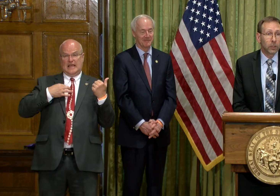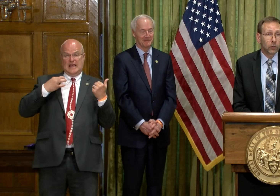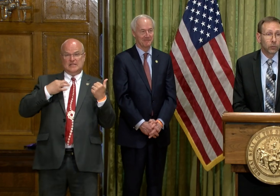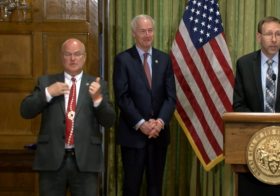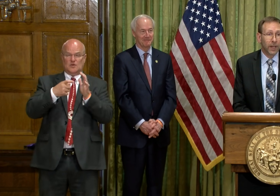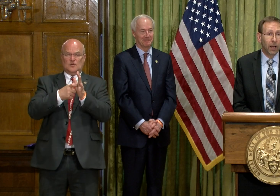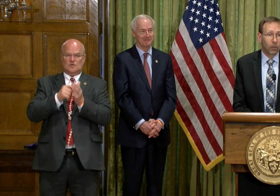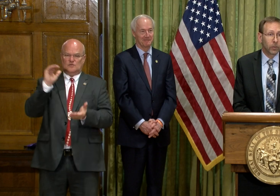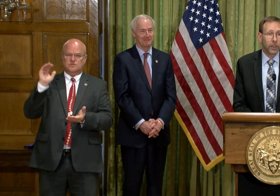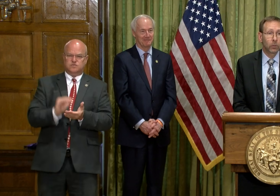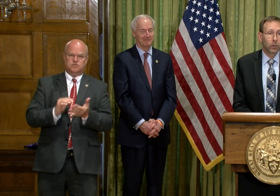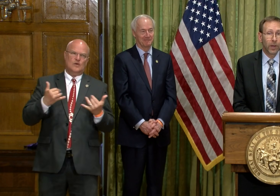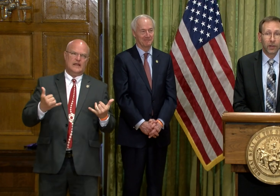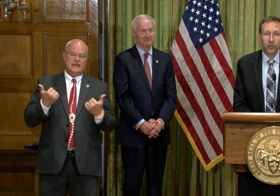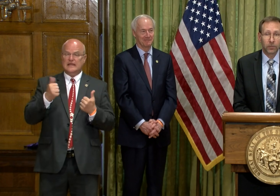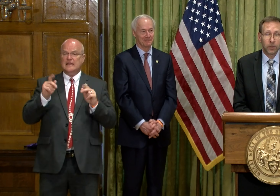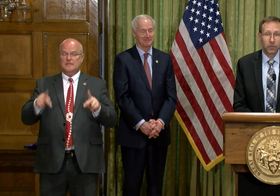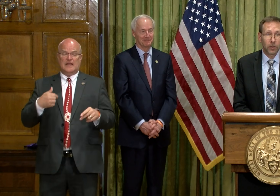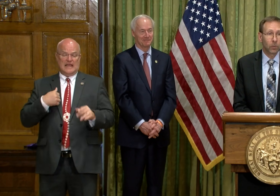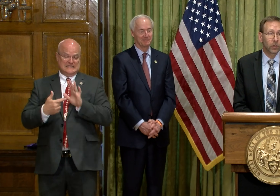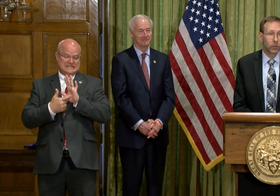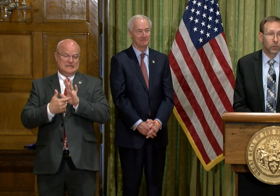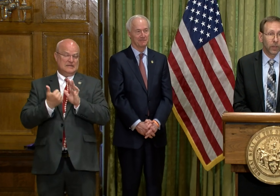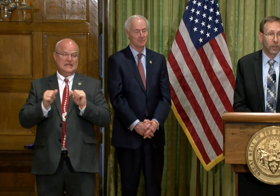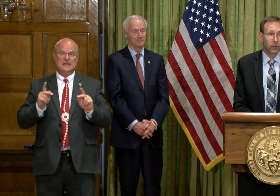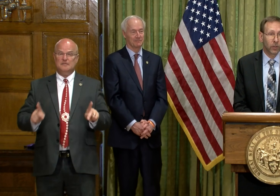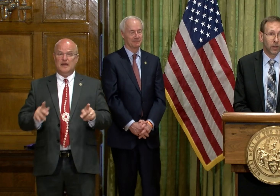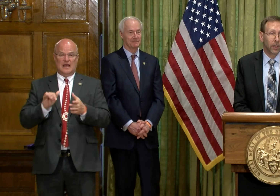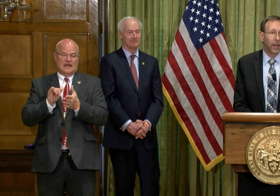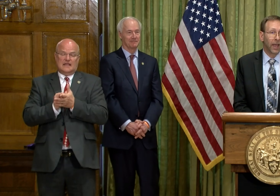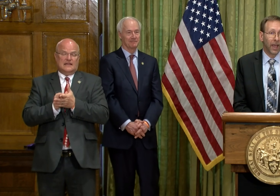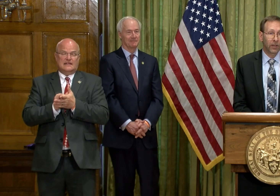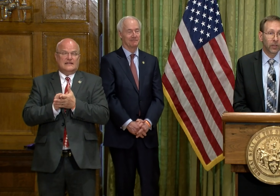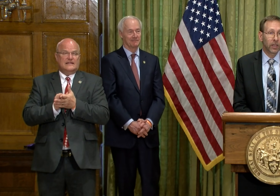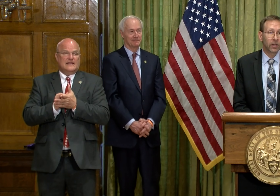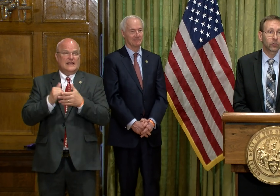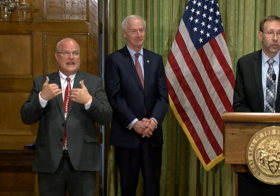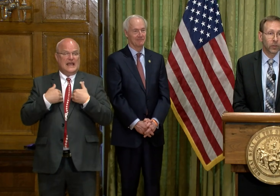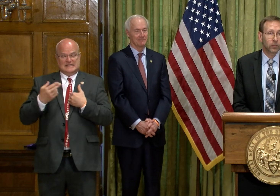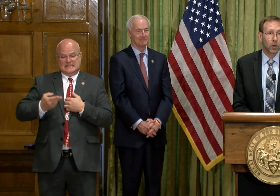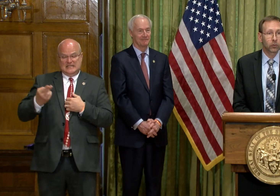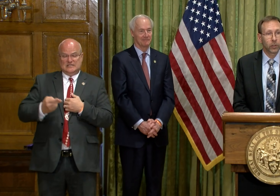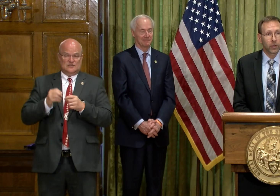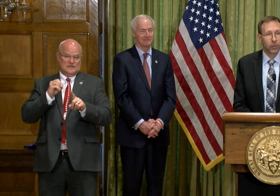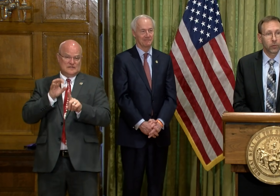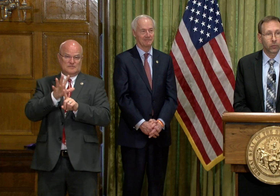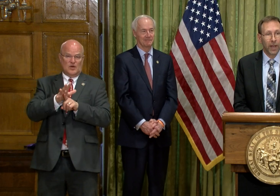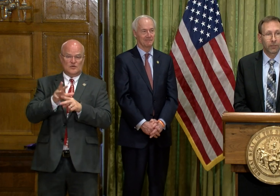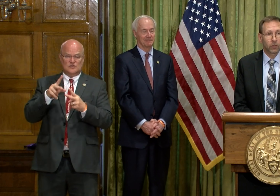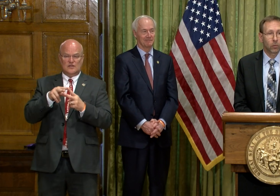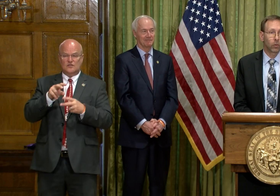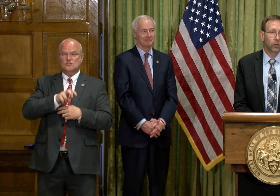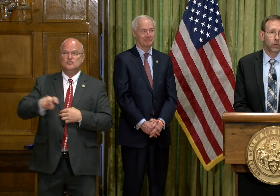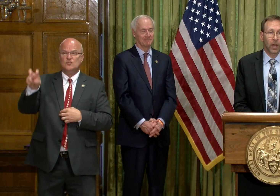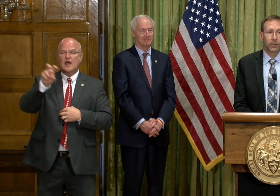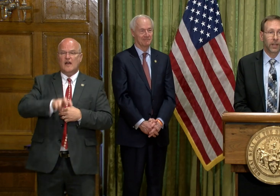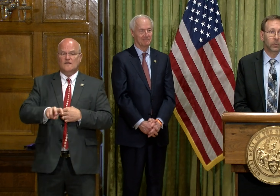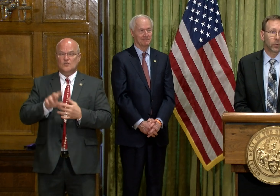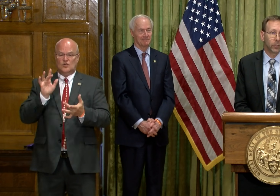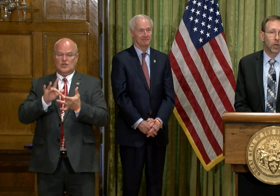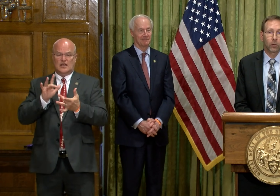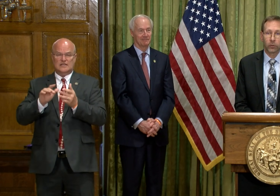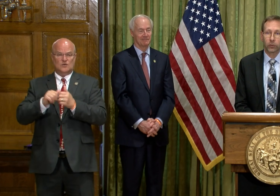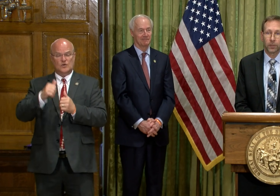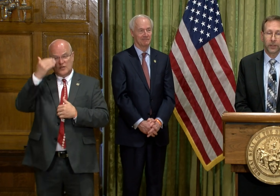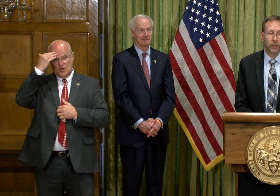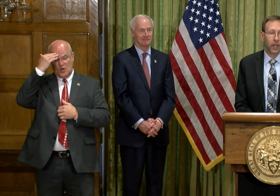requirements are pretty loose right now. Anyone who has symptoms, anyone who has a history of exposure either through travel or through